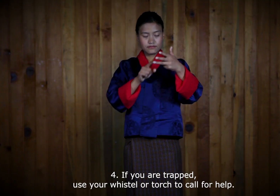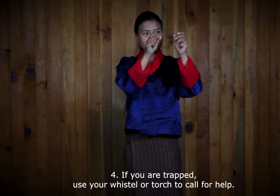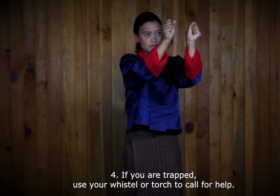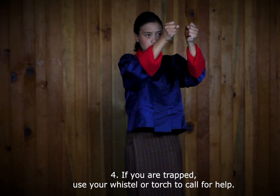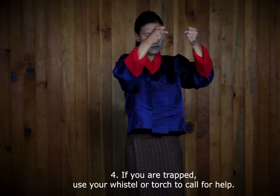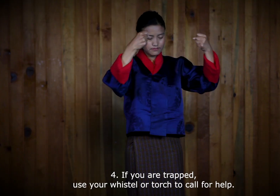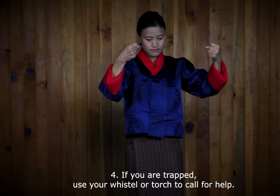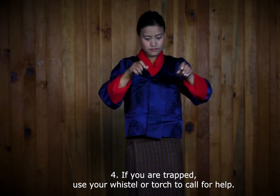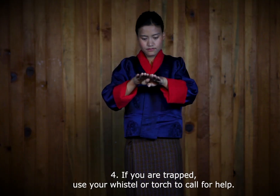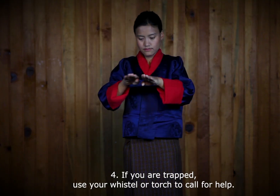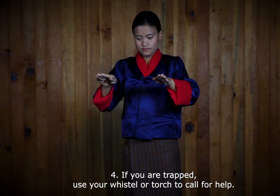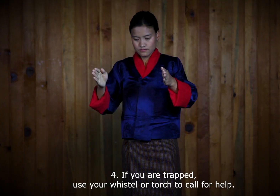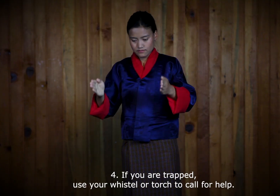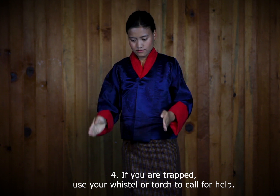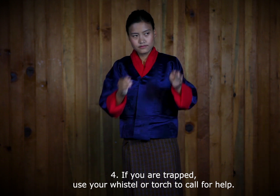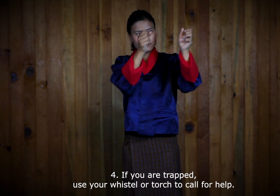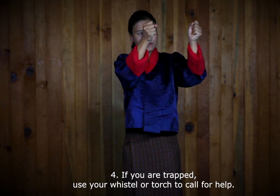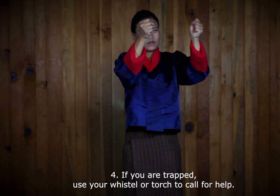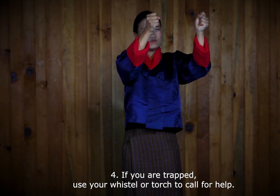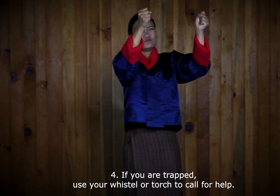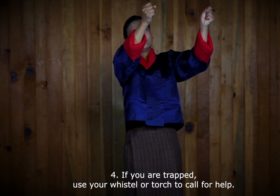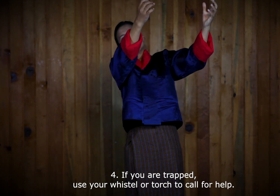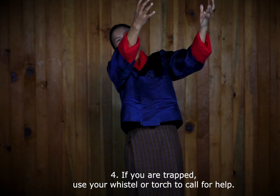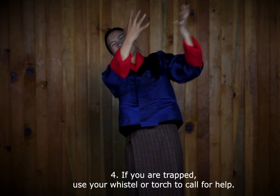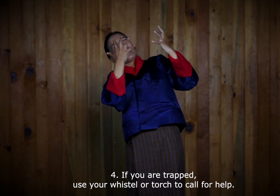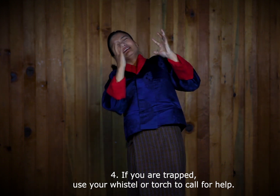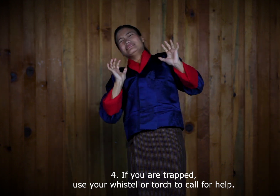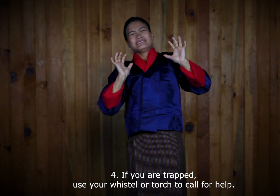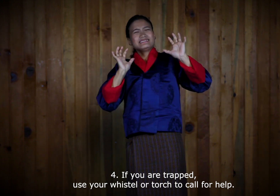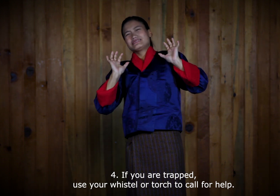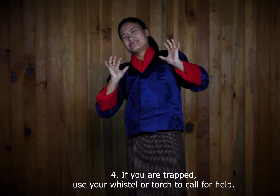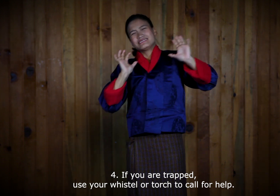4. If you are trapped, use your whistle or torch to call for help.